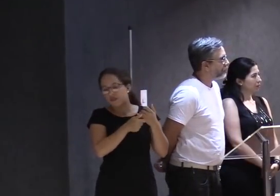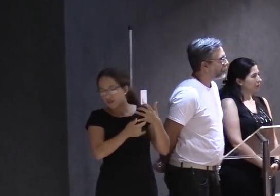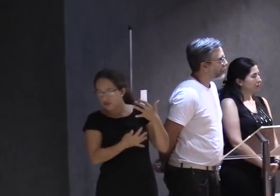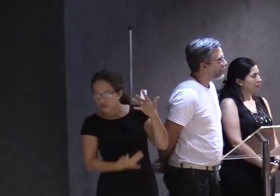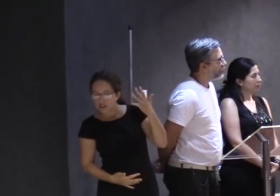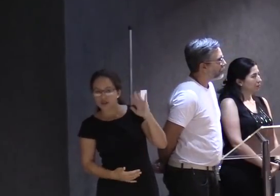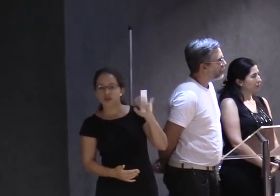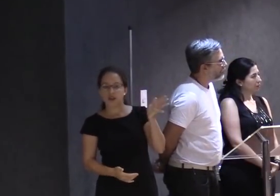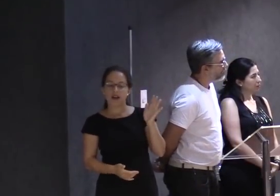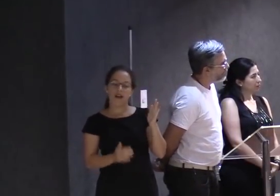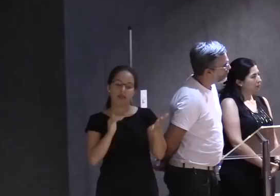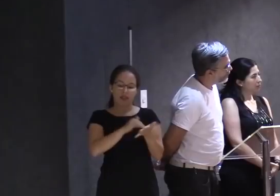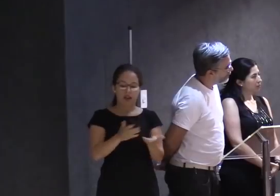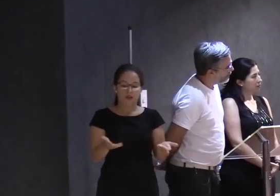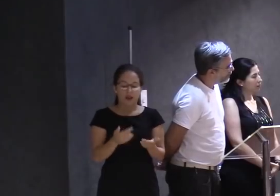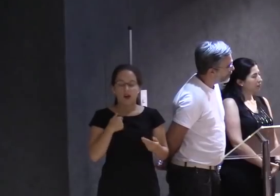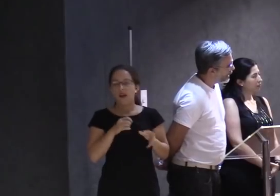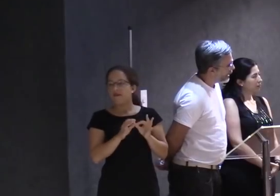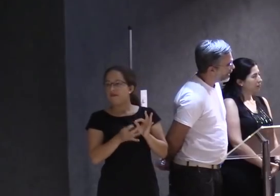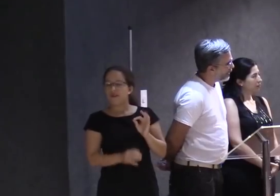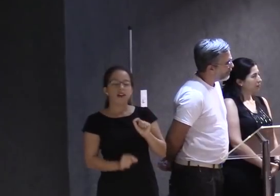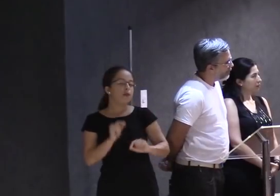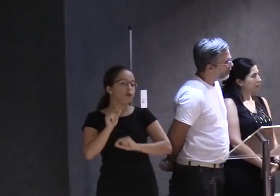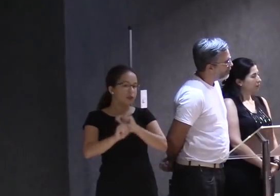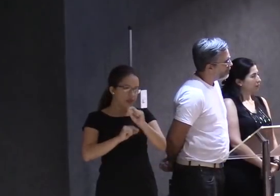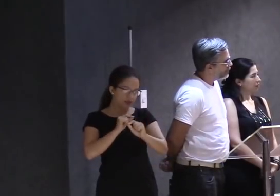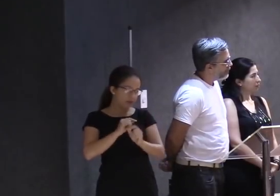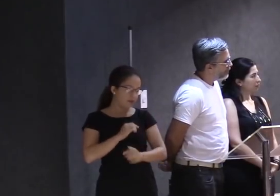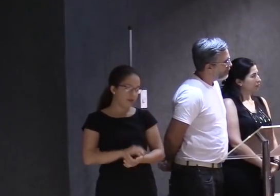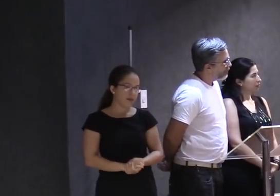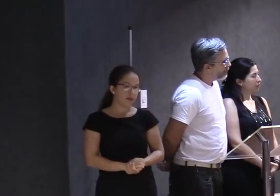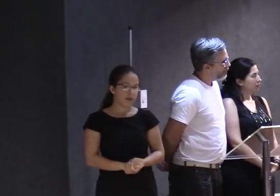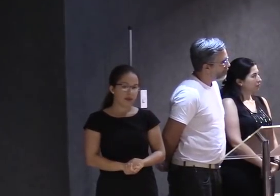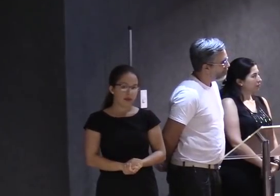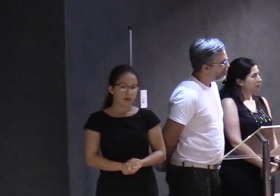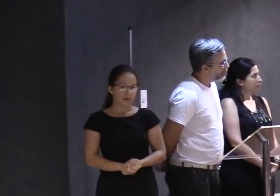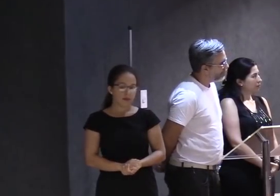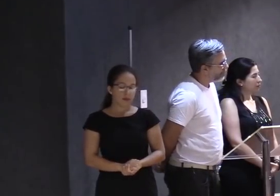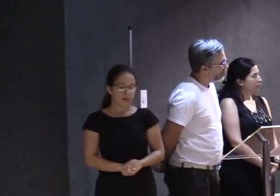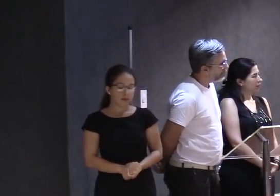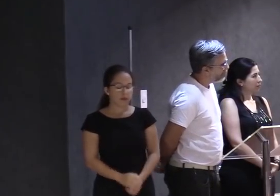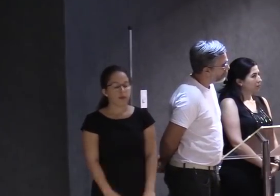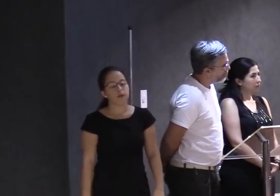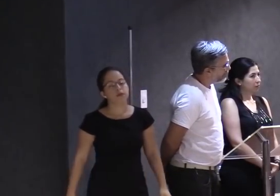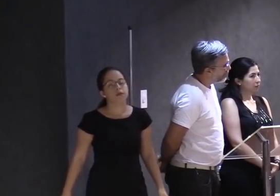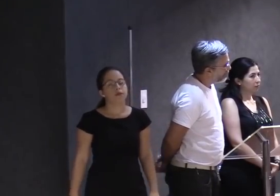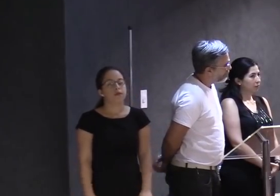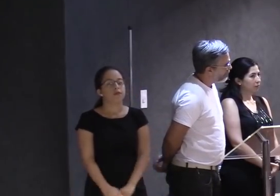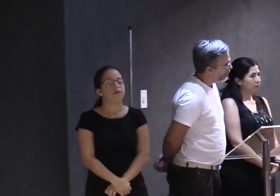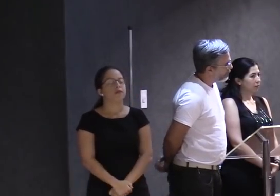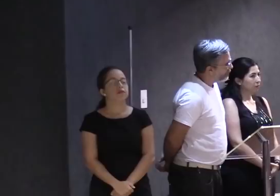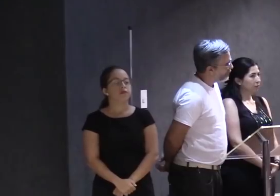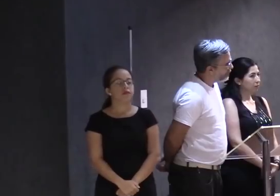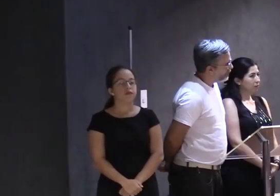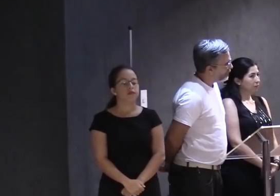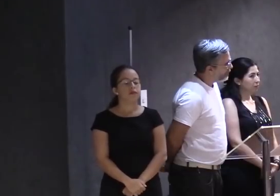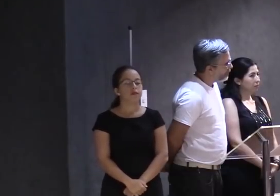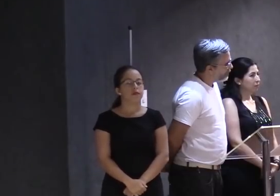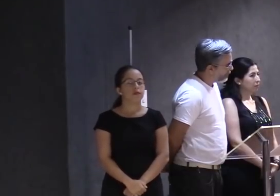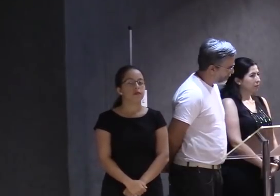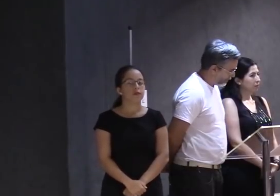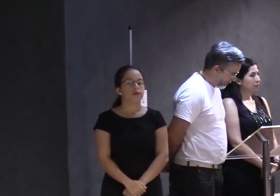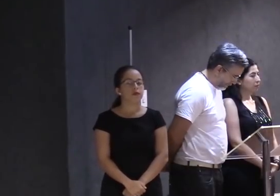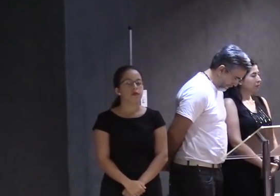agora. So we have to remember that all of our students are individual and they have their individual strengths